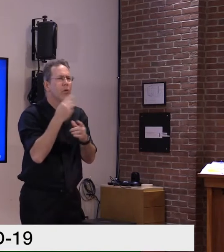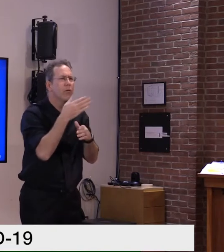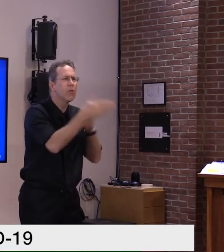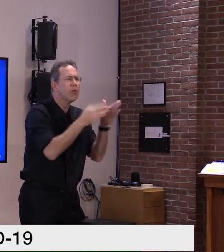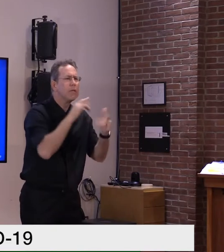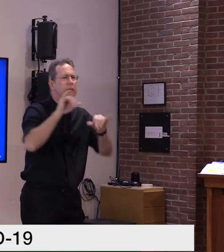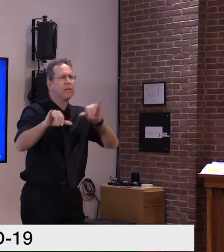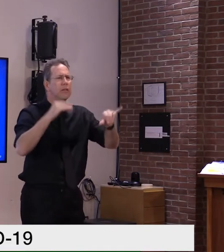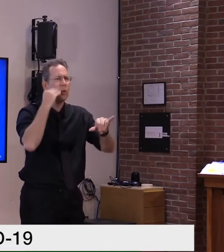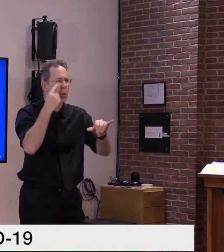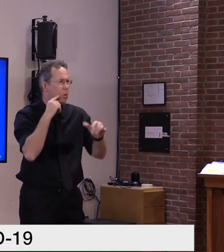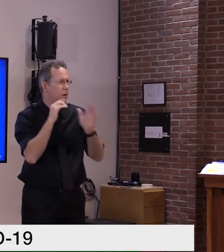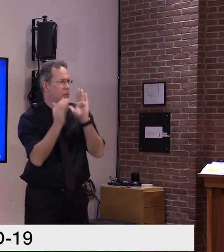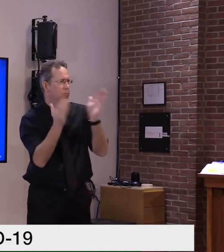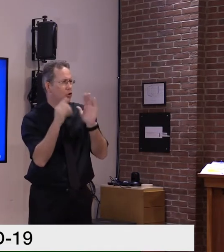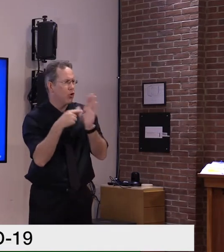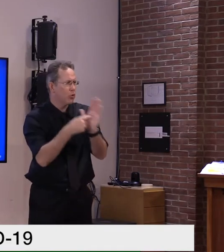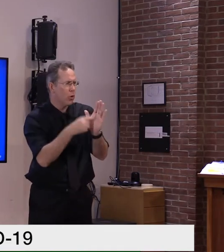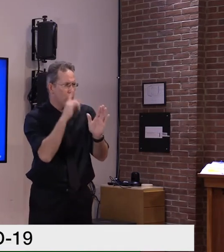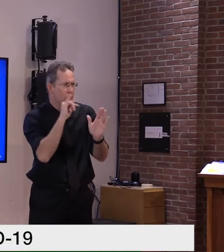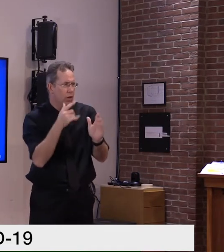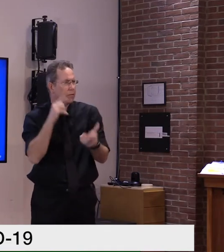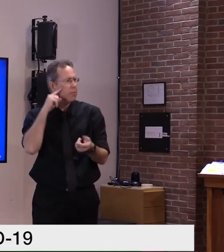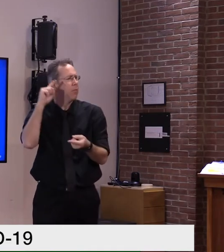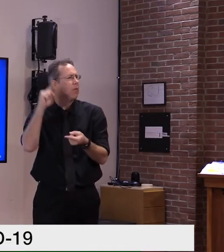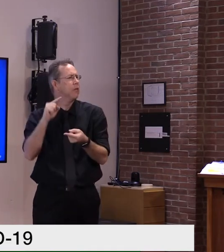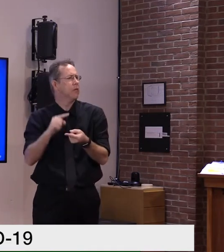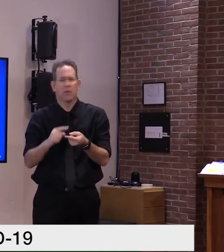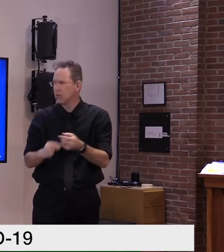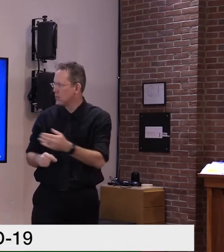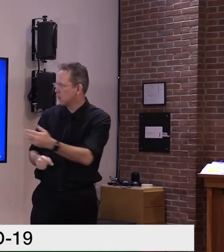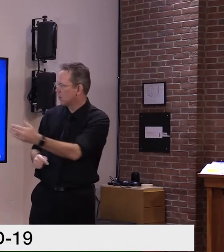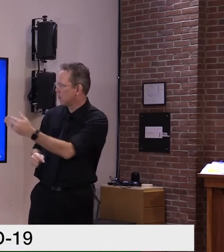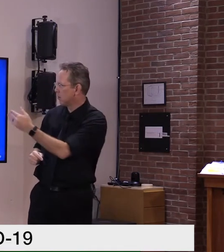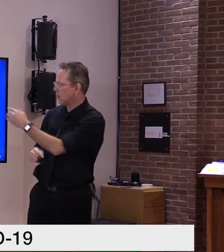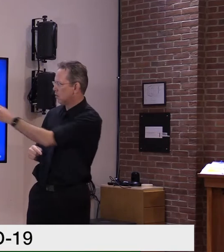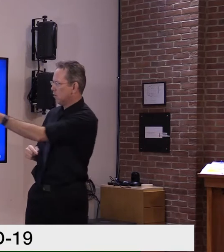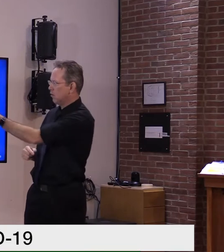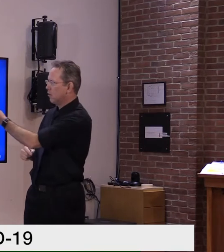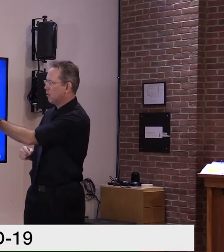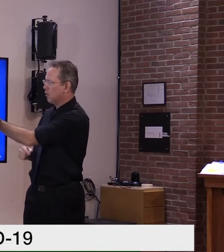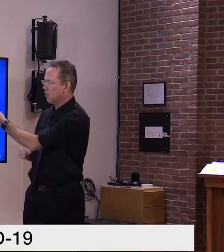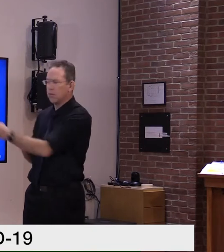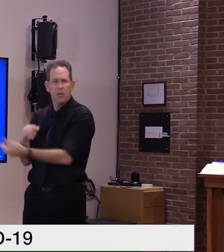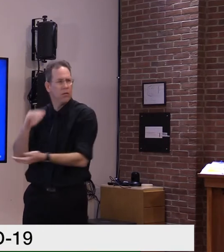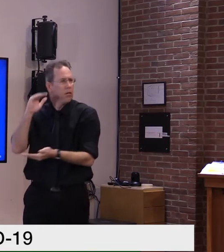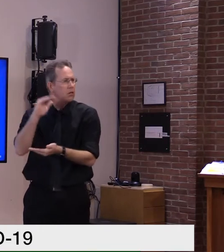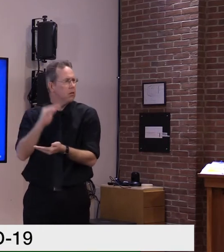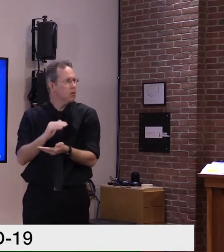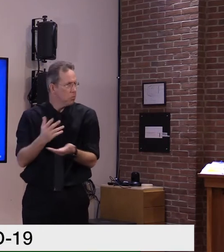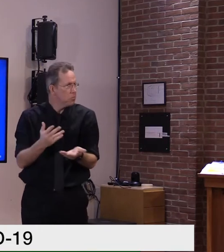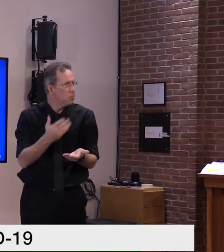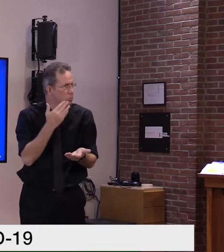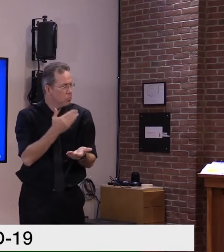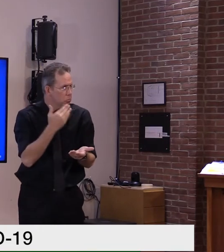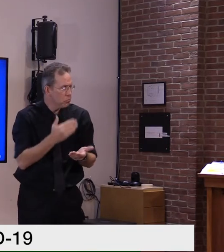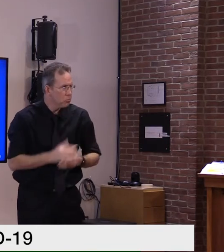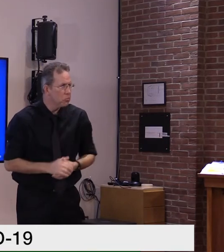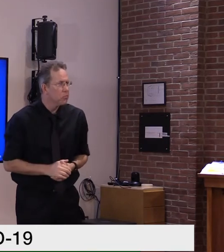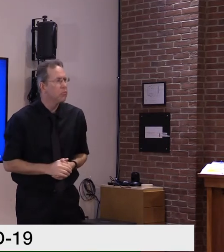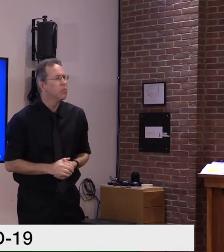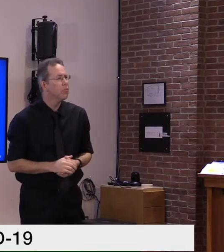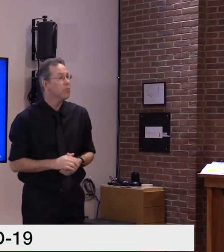as mentioned, by approximately 30% since the 7-day high. This is, of course, really good